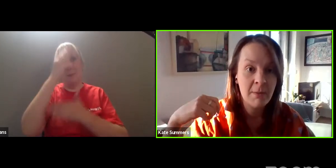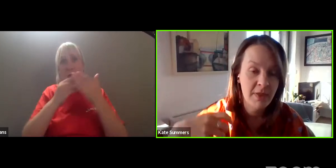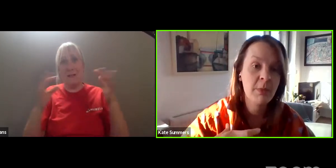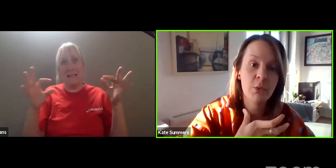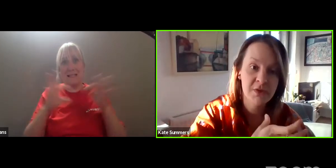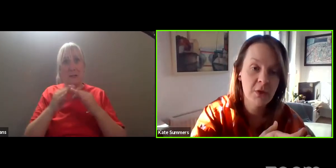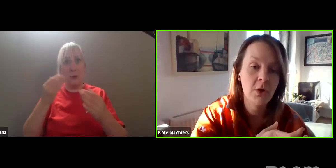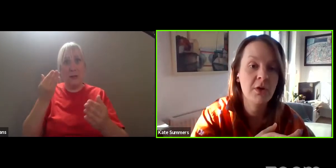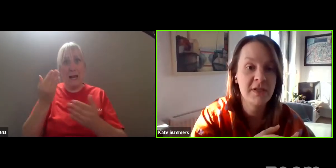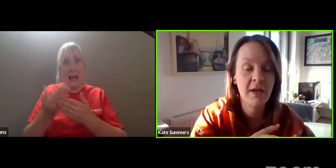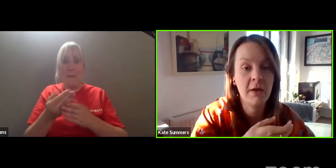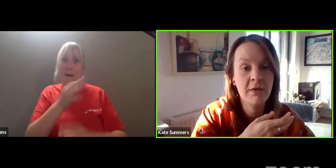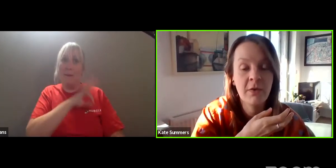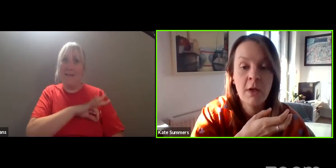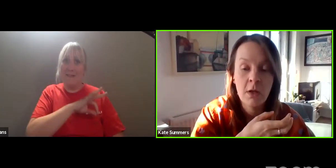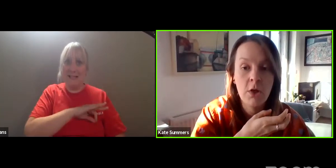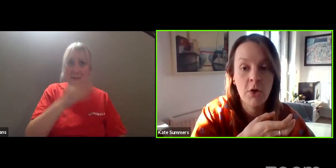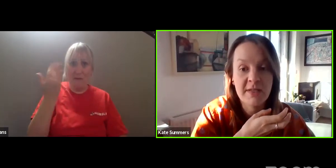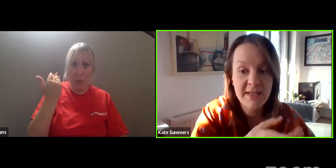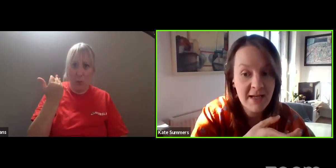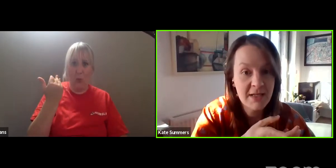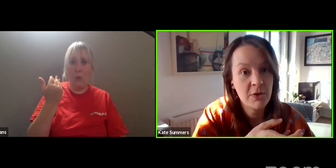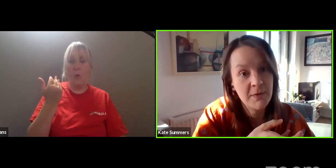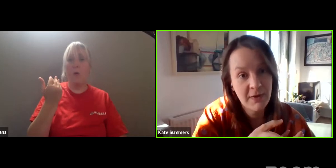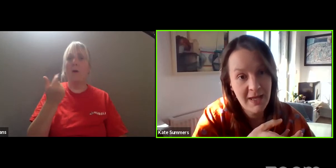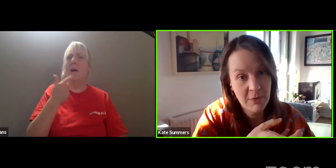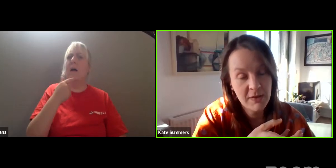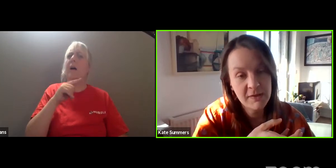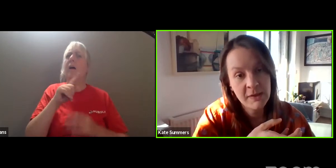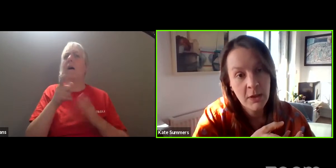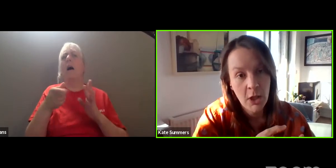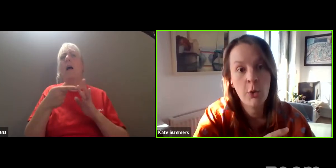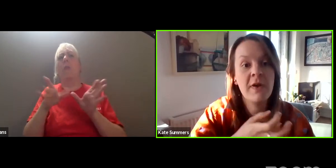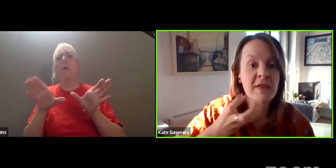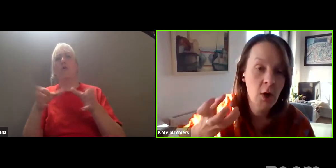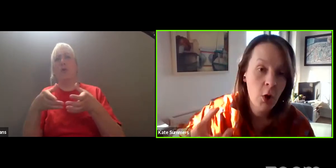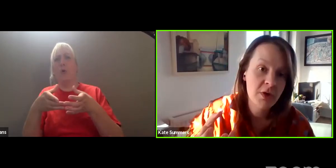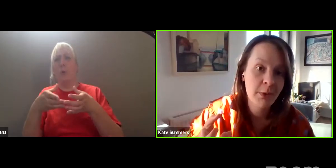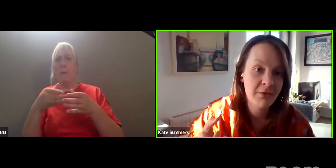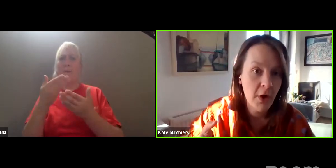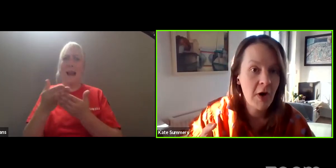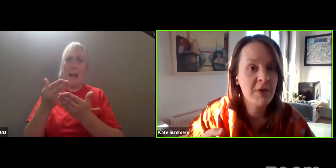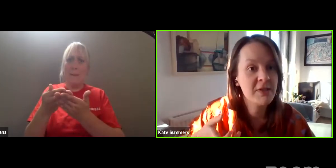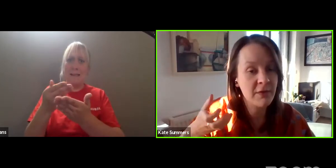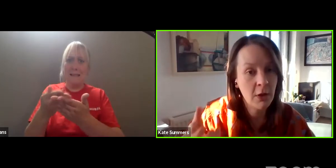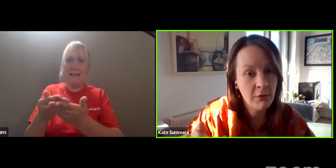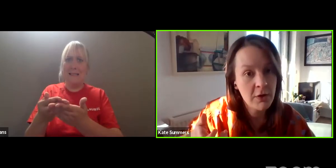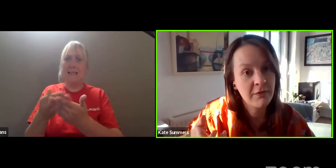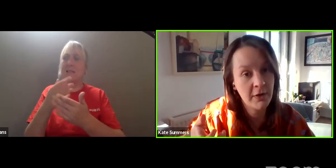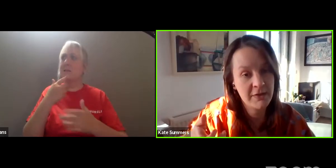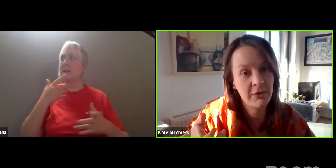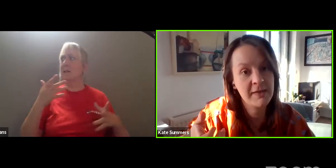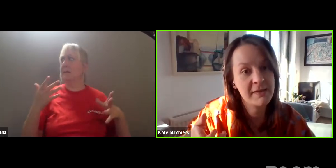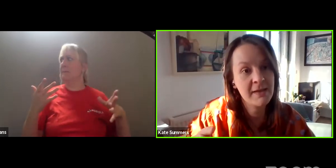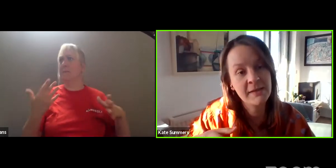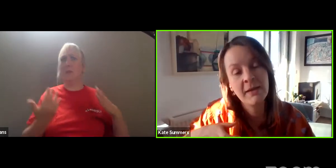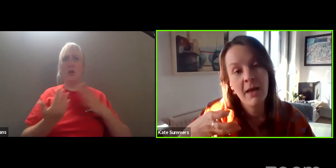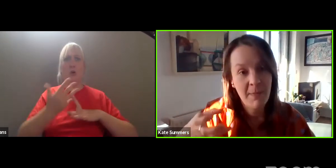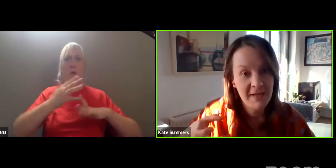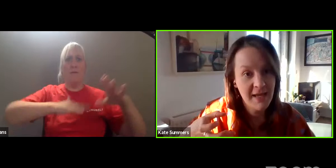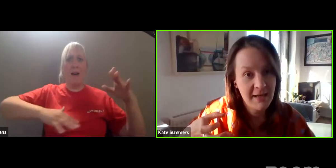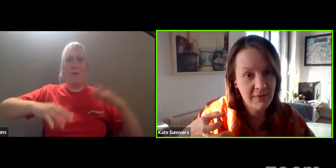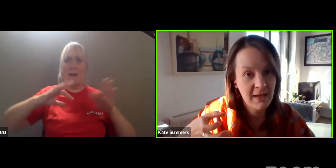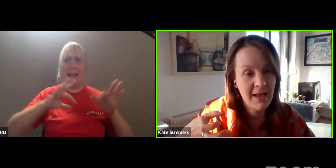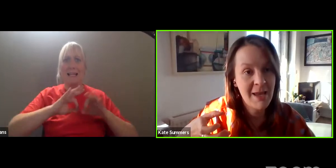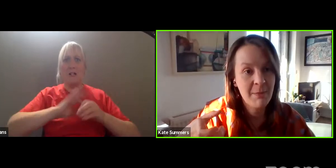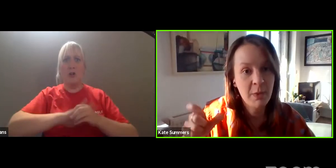before, but then we've also got a kind of longer standing group of claimants who are in this whole new environment of the coronavirus crisis